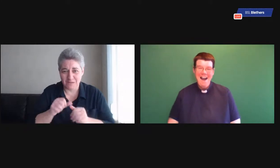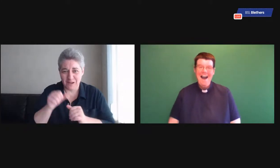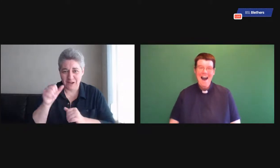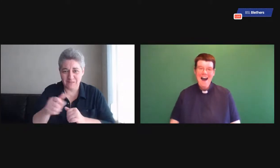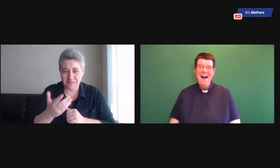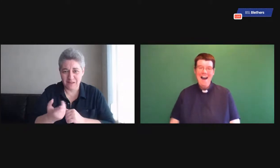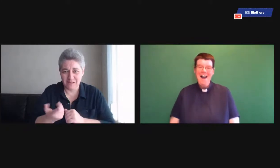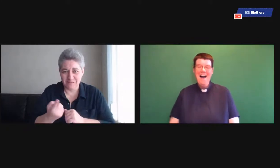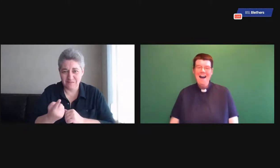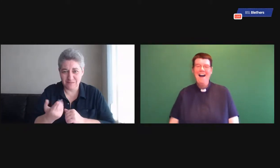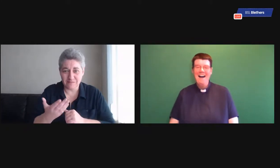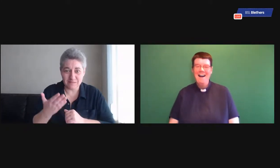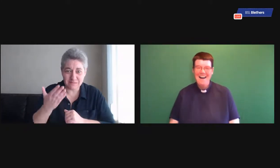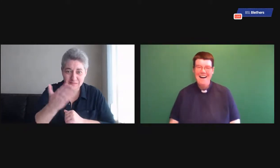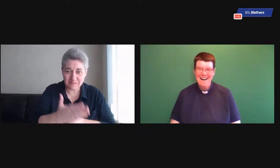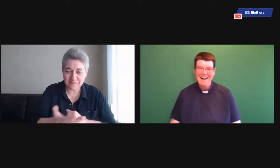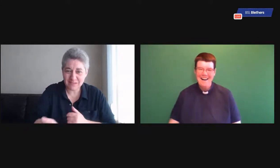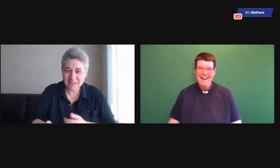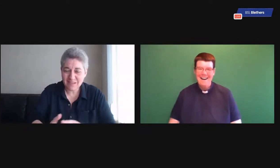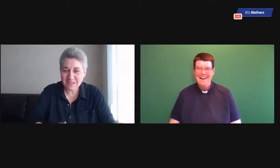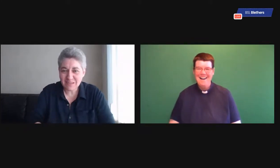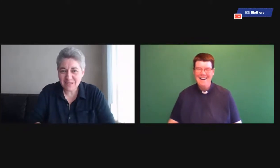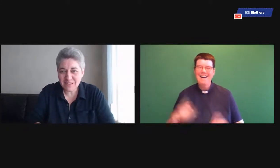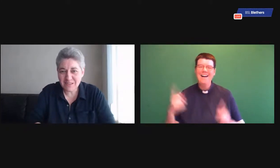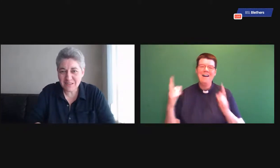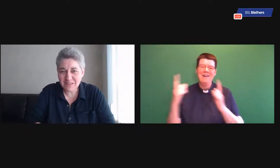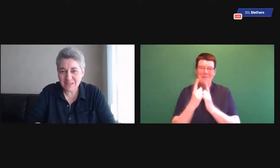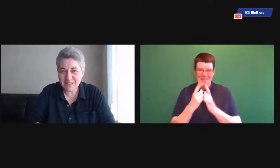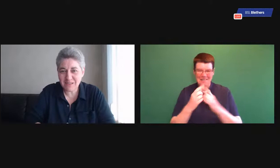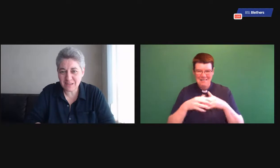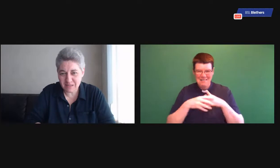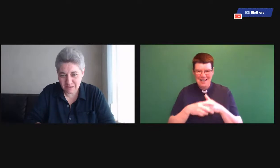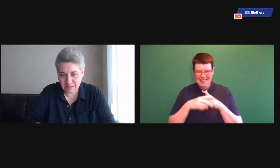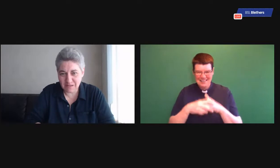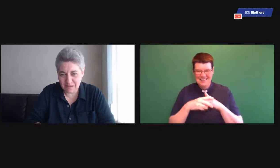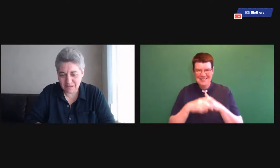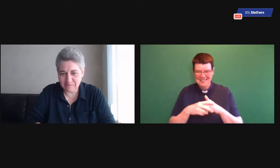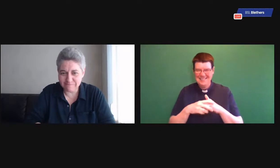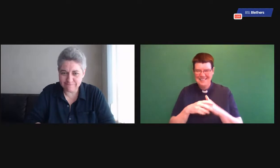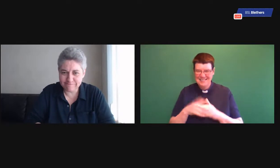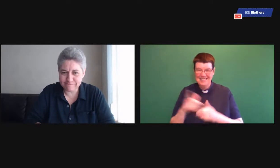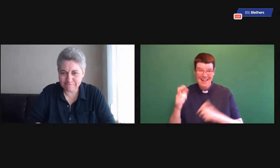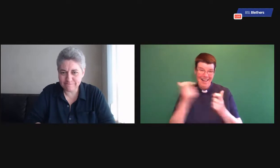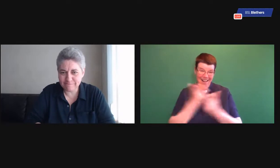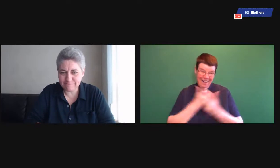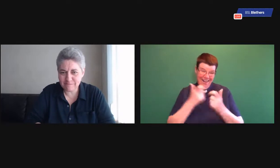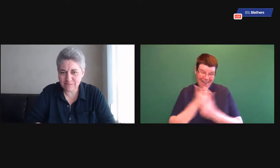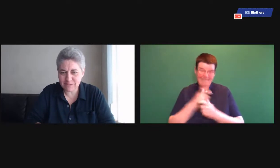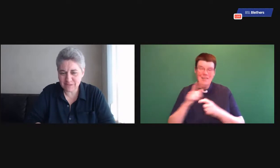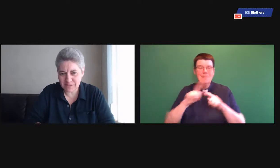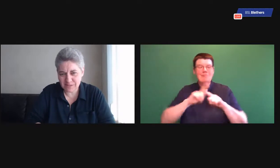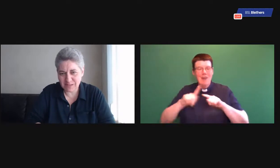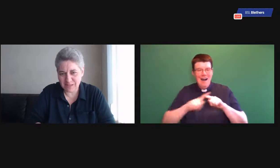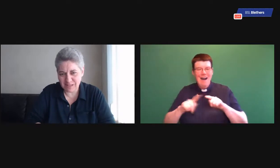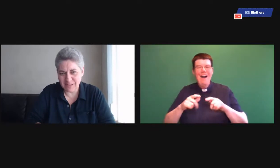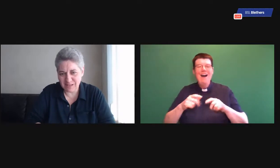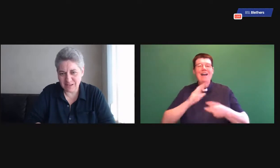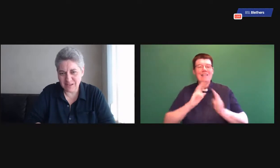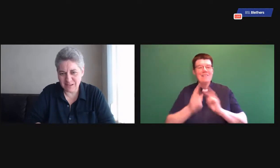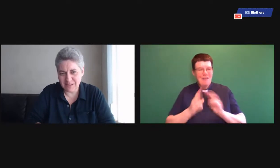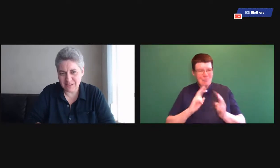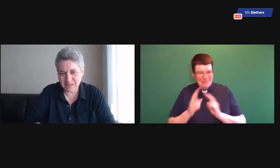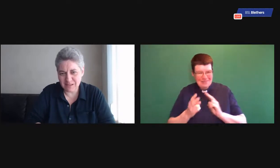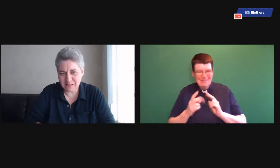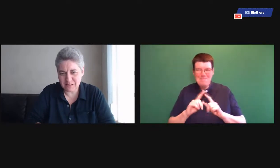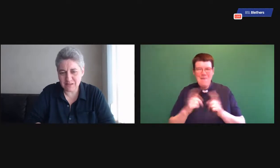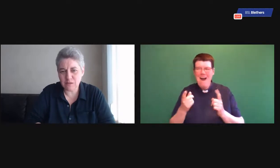laughing. So, Mary, what happened? What did you do? Well, I just met my friend. We both had the best